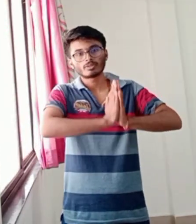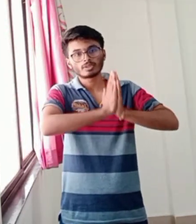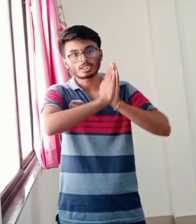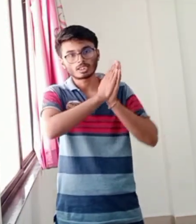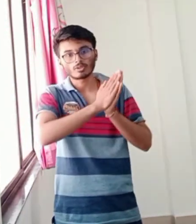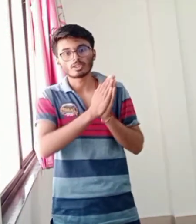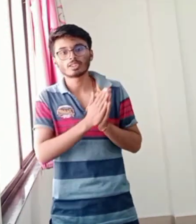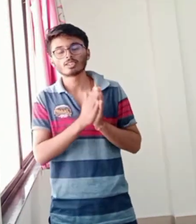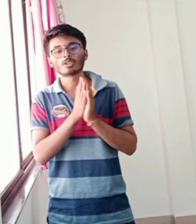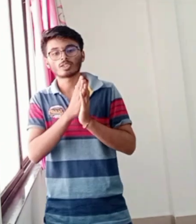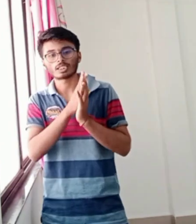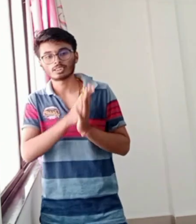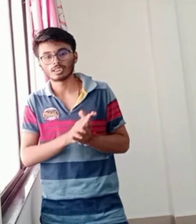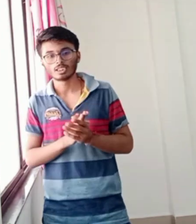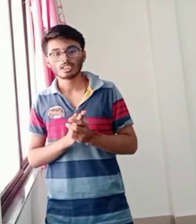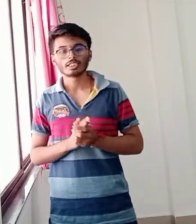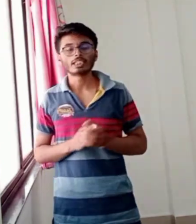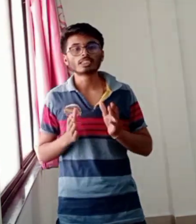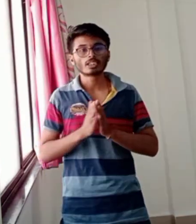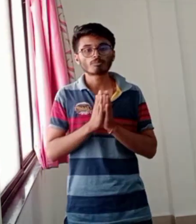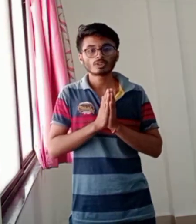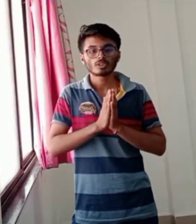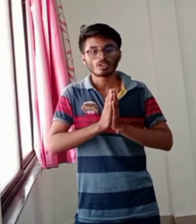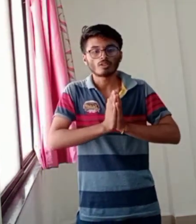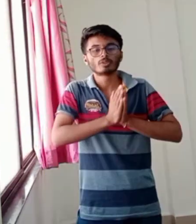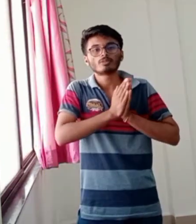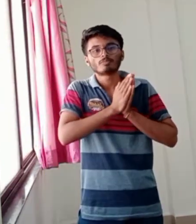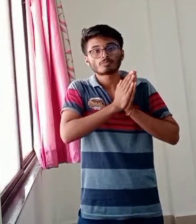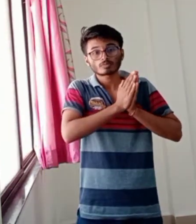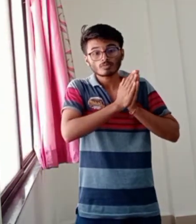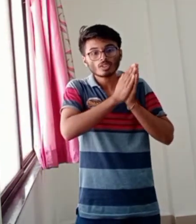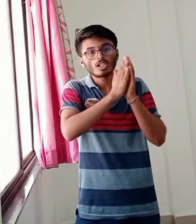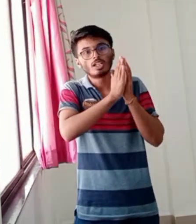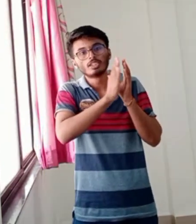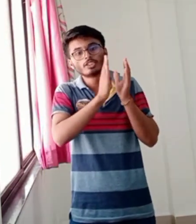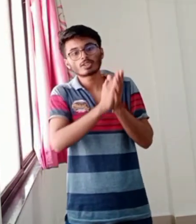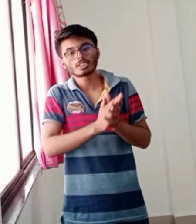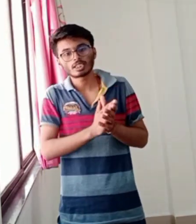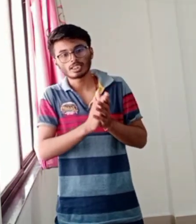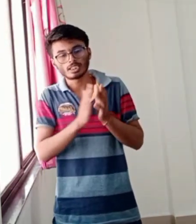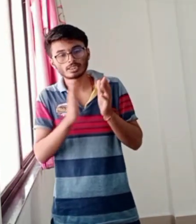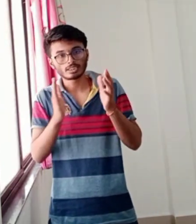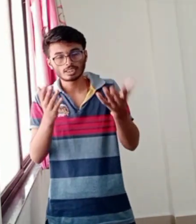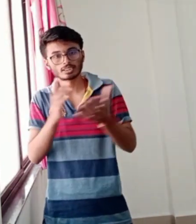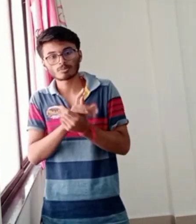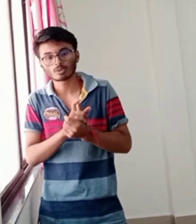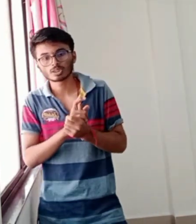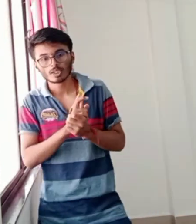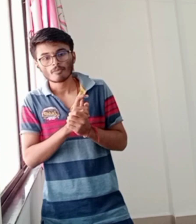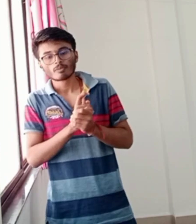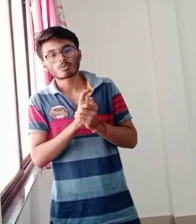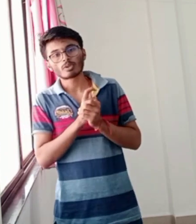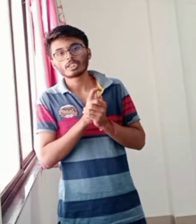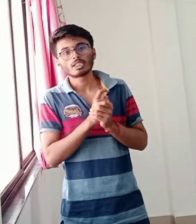are in nucleic acid. Then example of the nucleic acid, let's suppose protein are